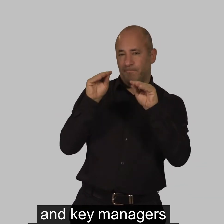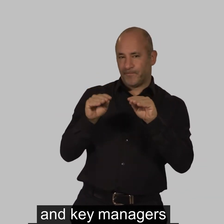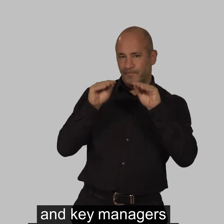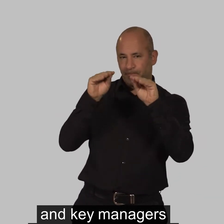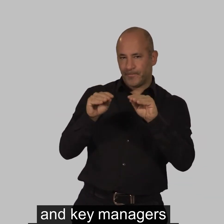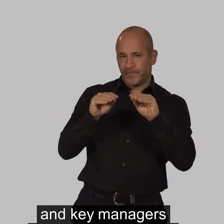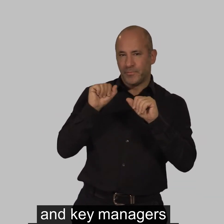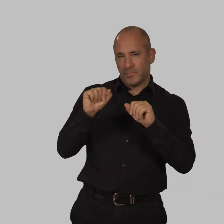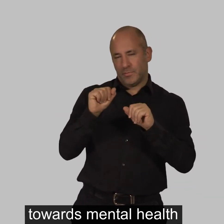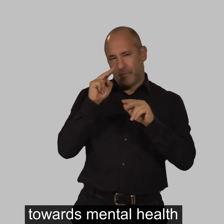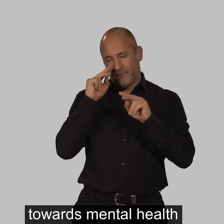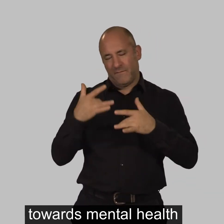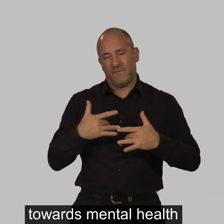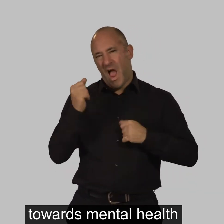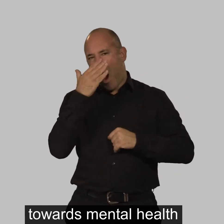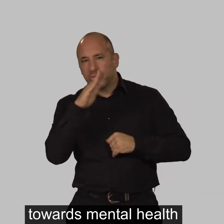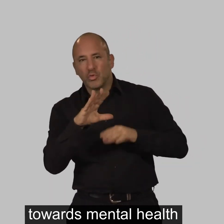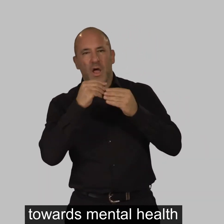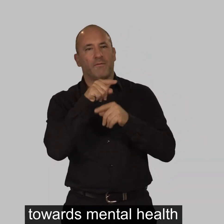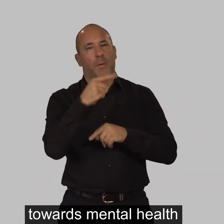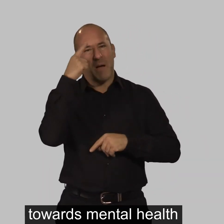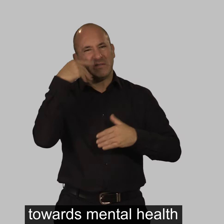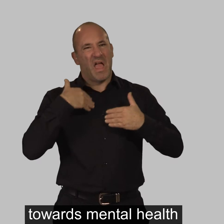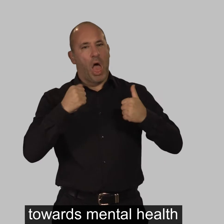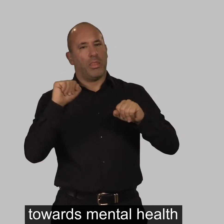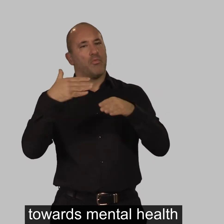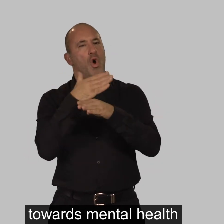to change the culture towards mental health in their departments.